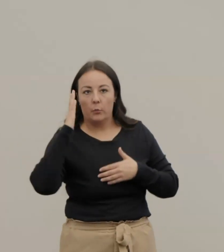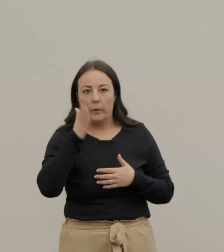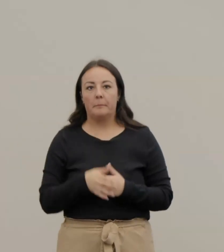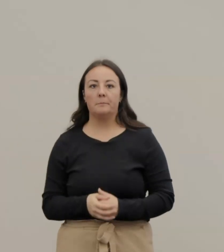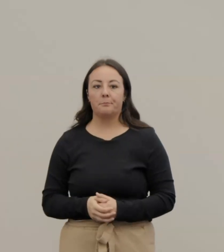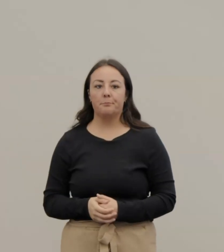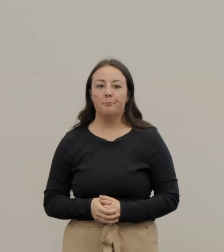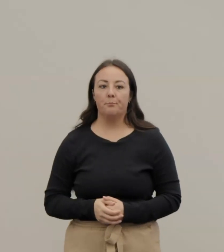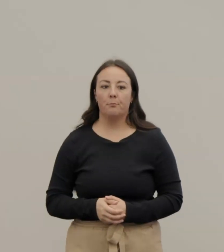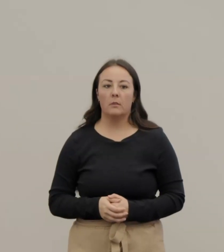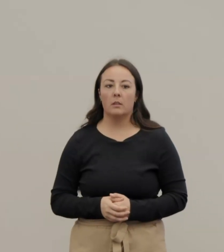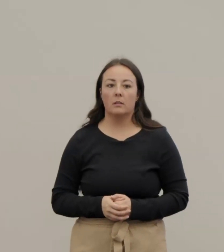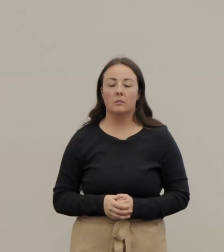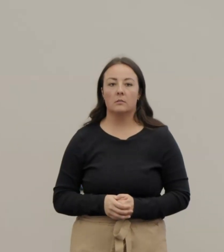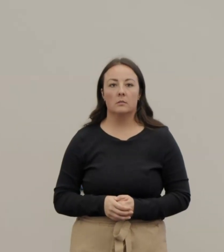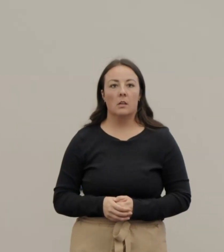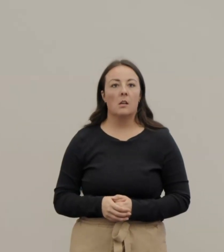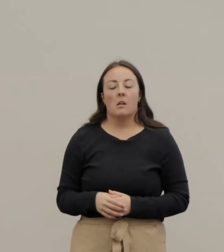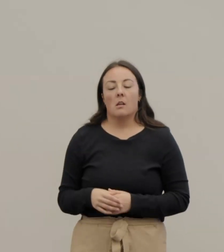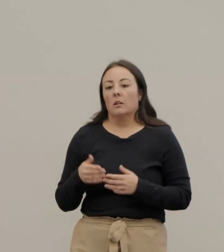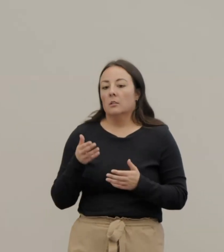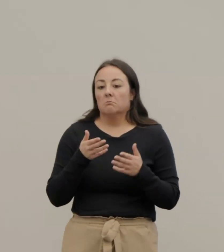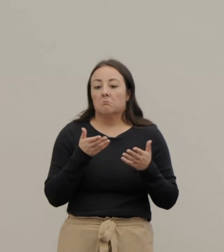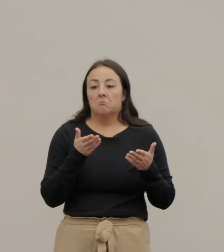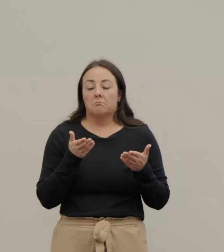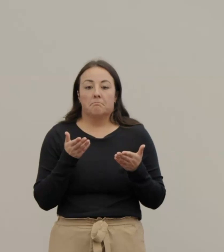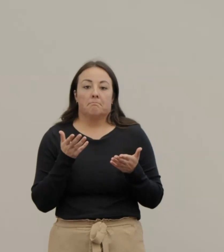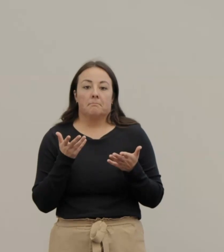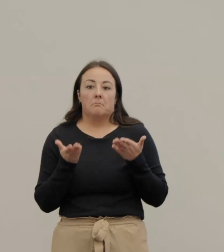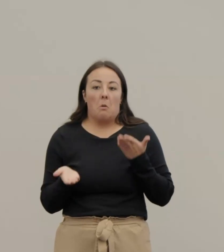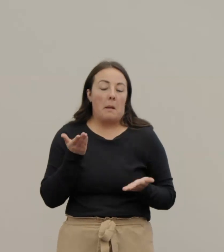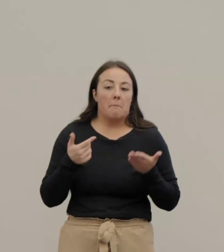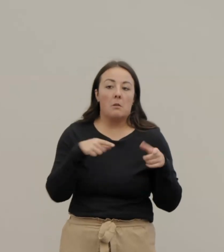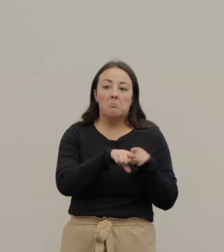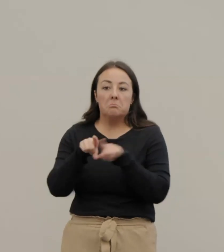There might also be a space, and I've run into this a couple times, where an entire